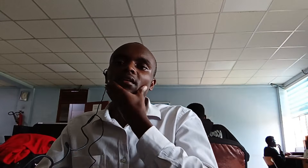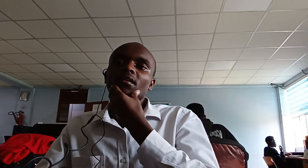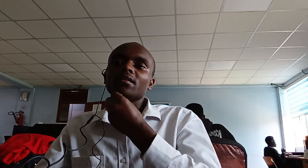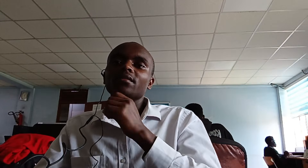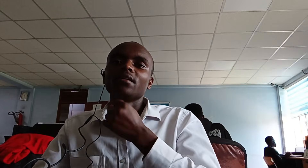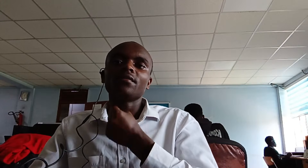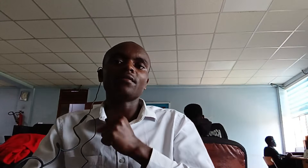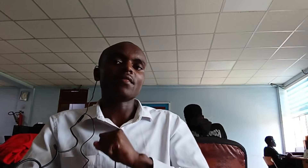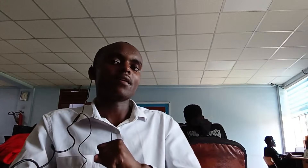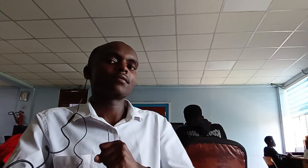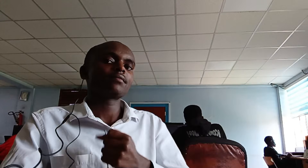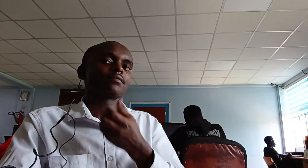grandfather,